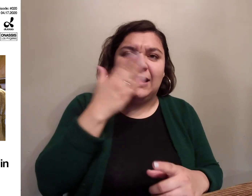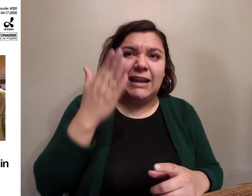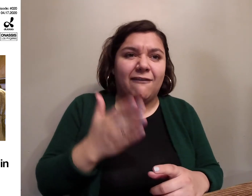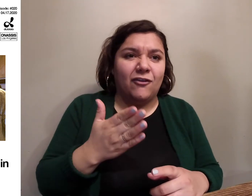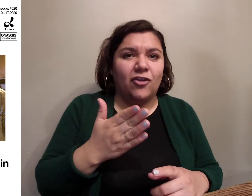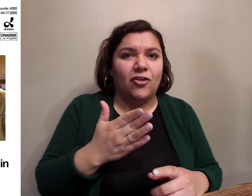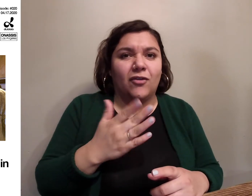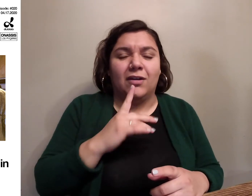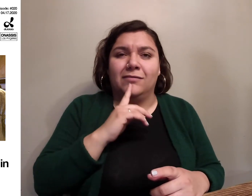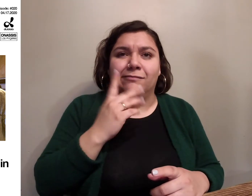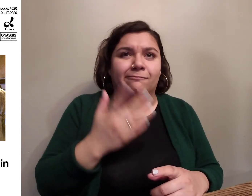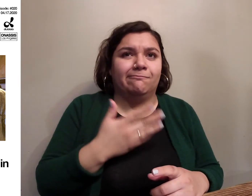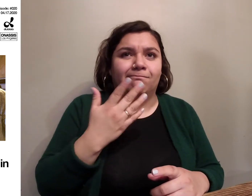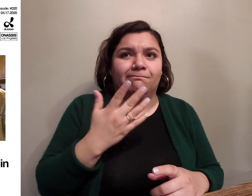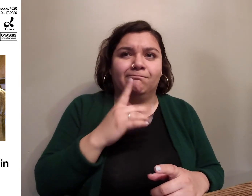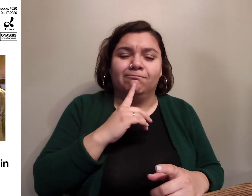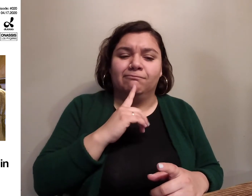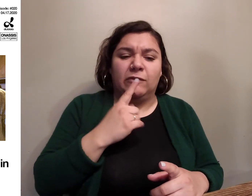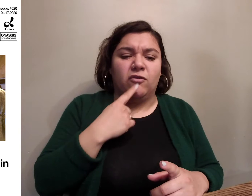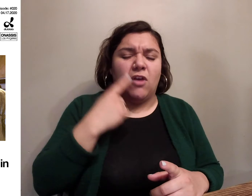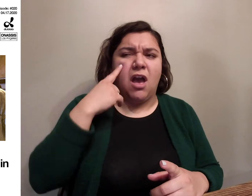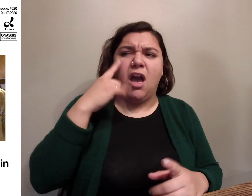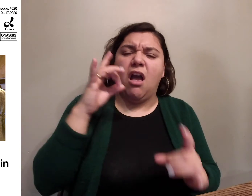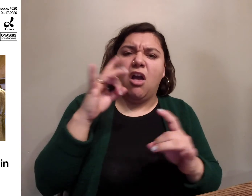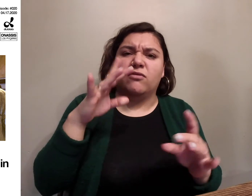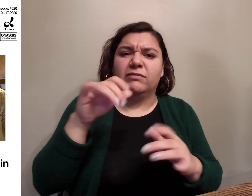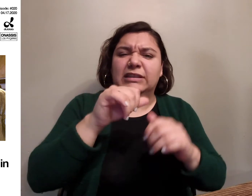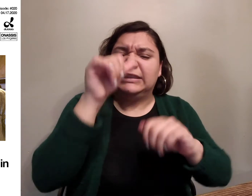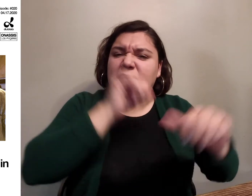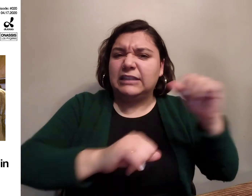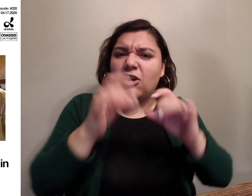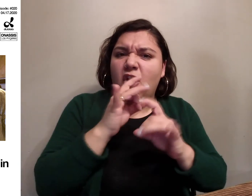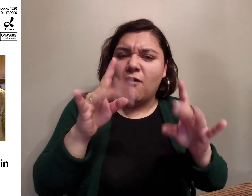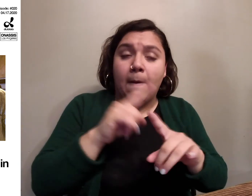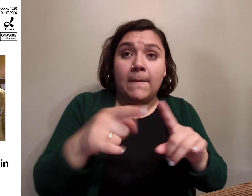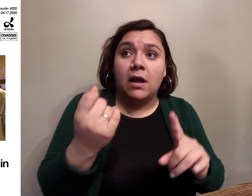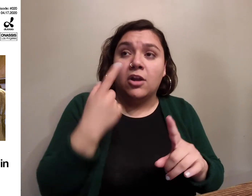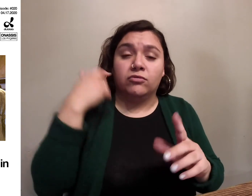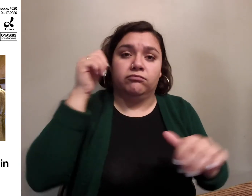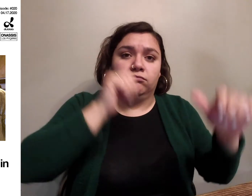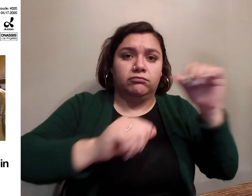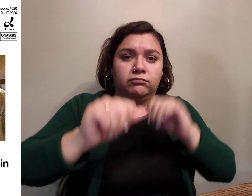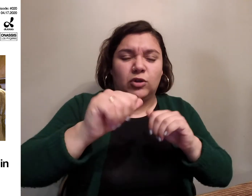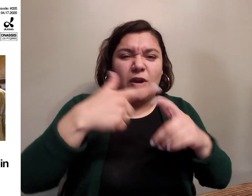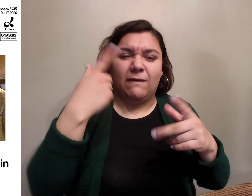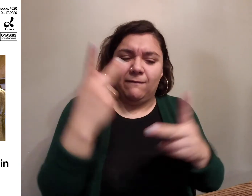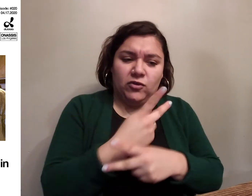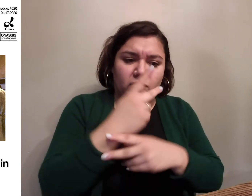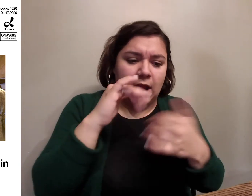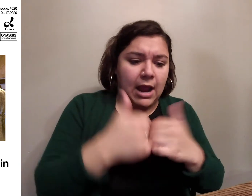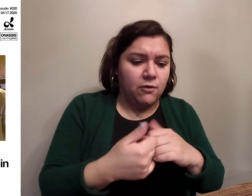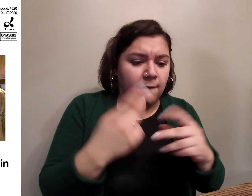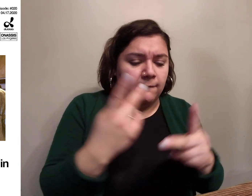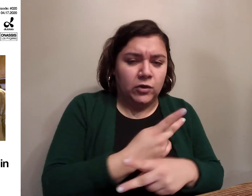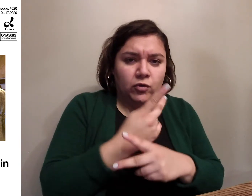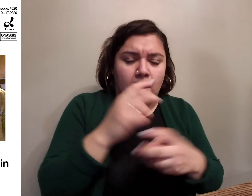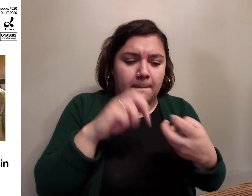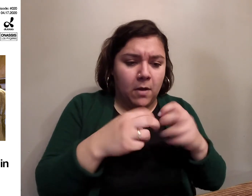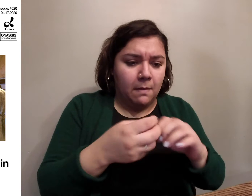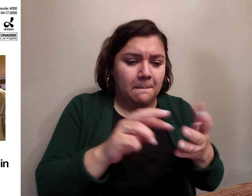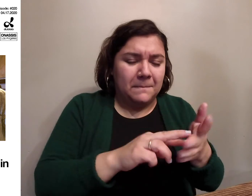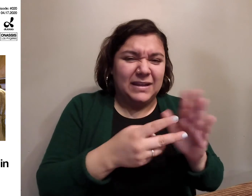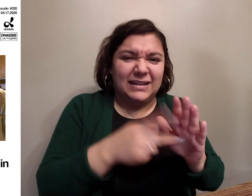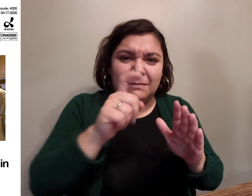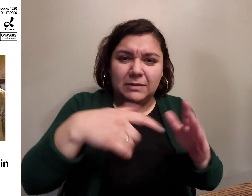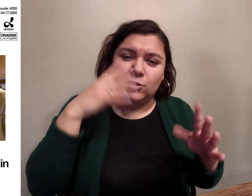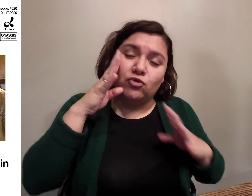It's actually really innovative. And in order to think of new ways to solve problems, you often have to be significantly more creative than what most people